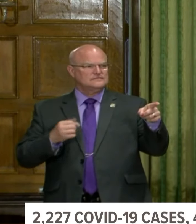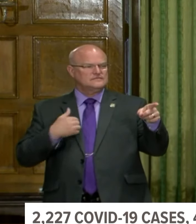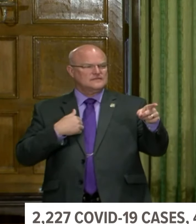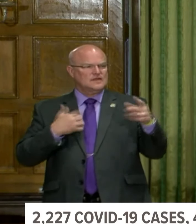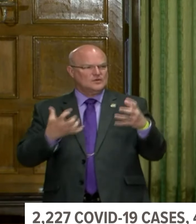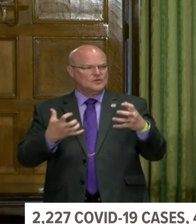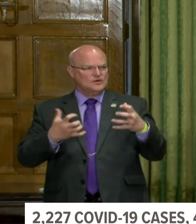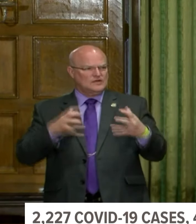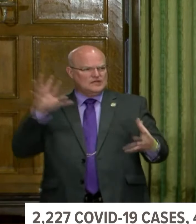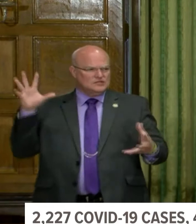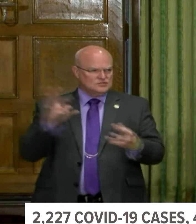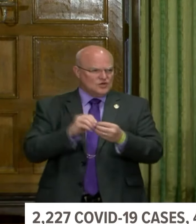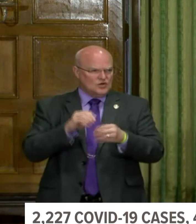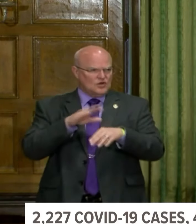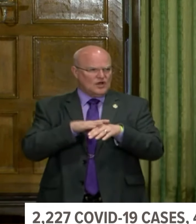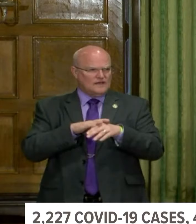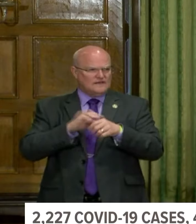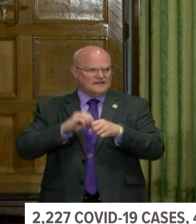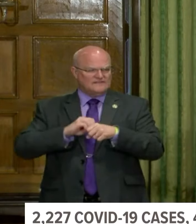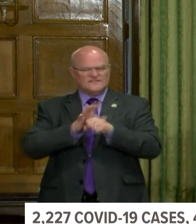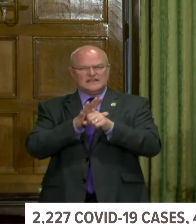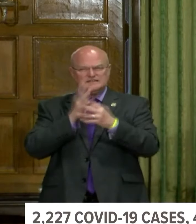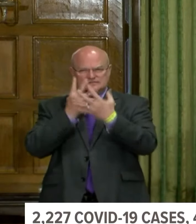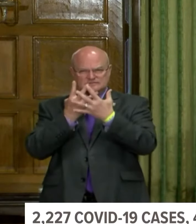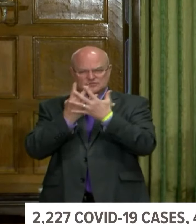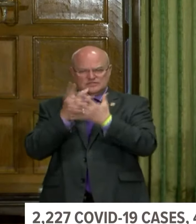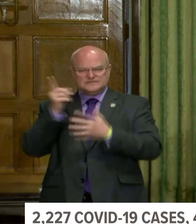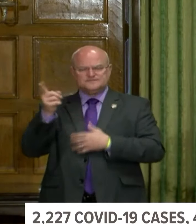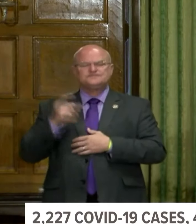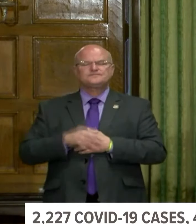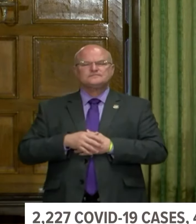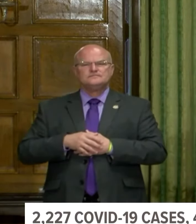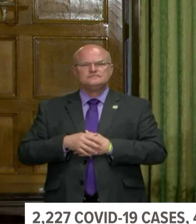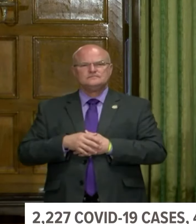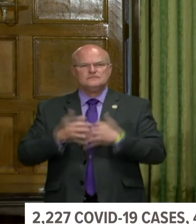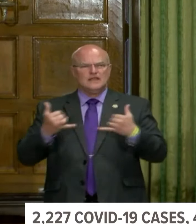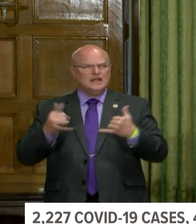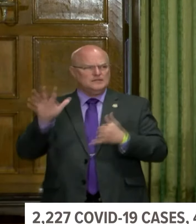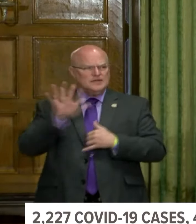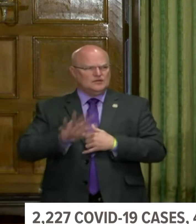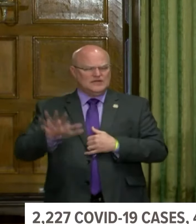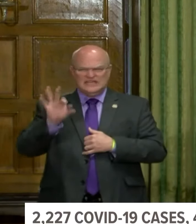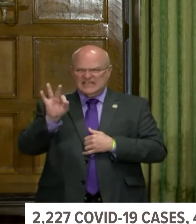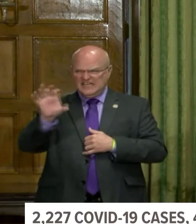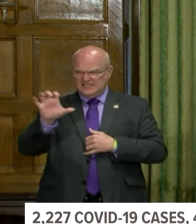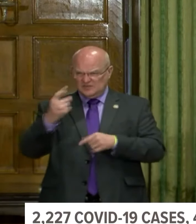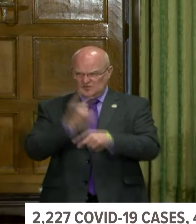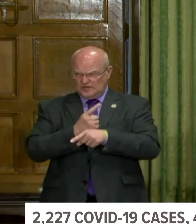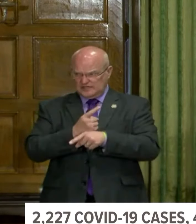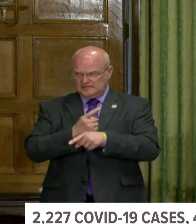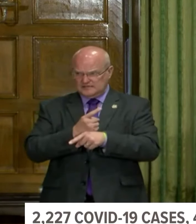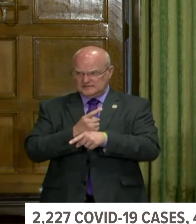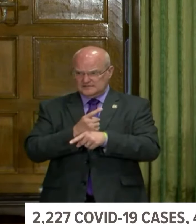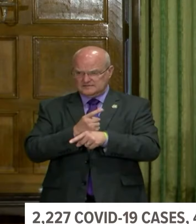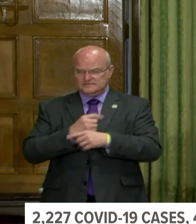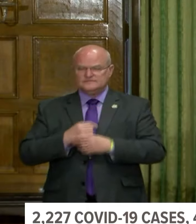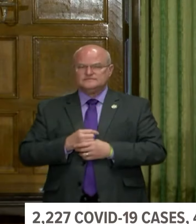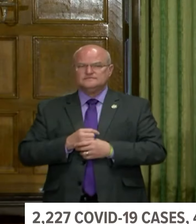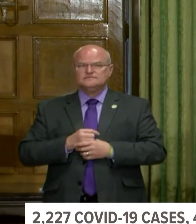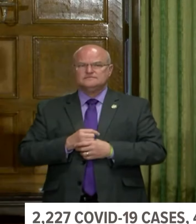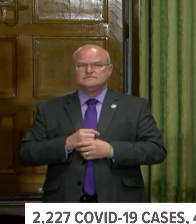a total on the infections at Cummins. Would it now be around 900?